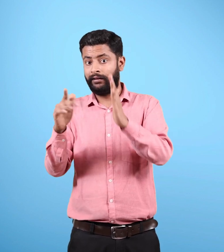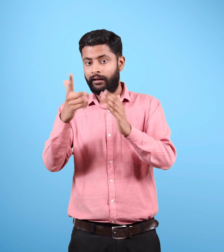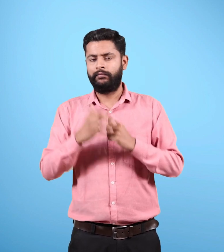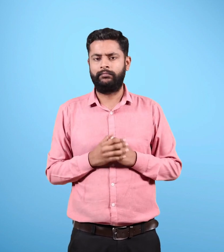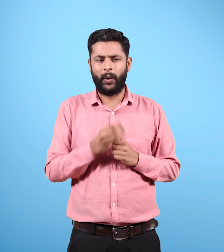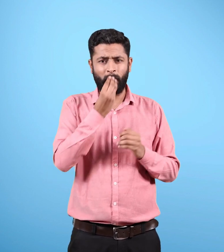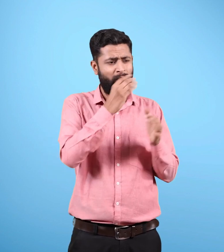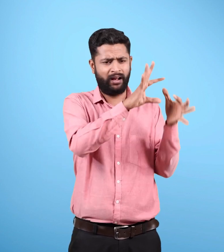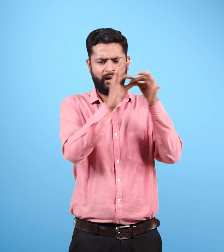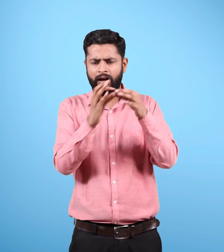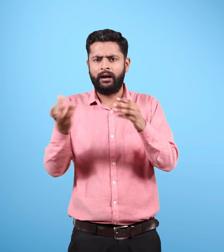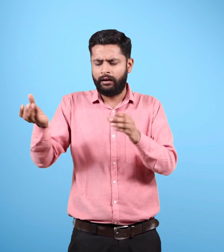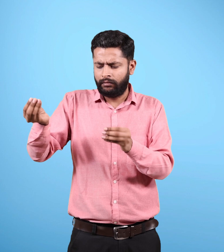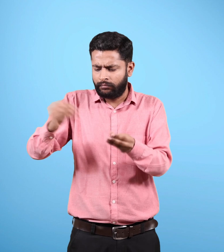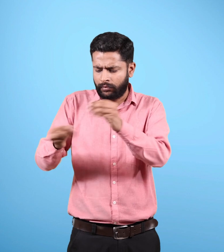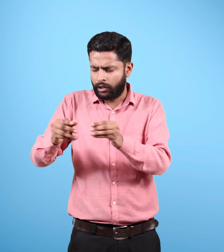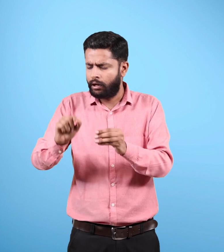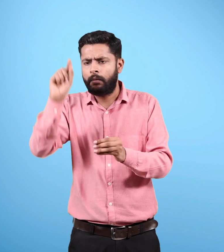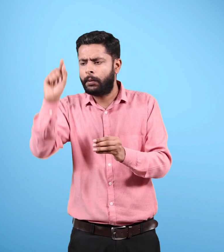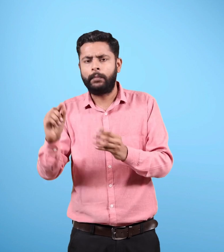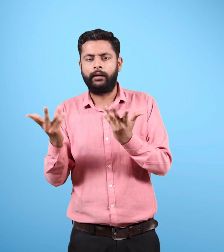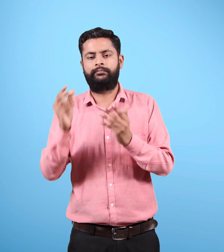Column 2 Ingredients.